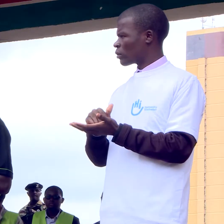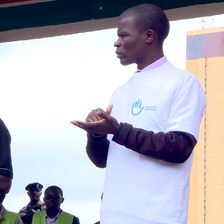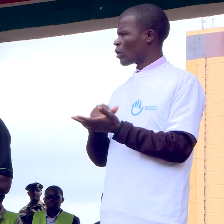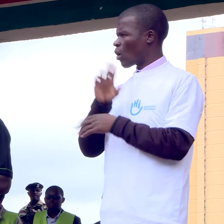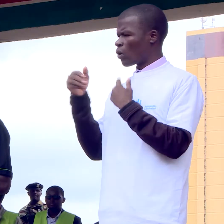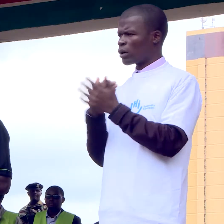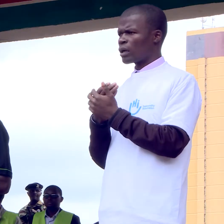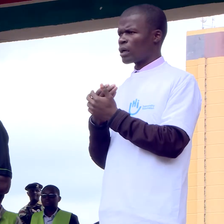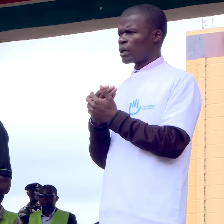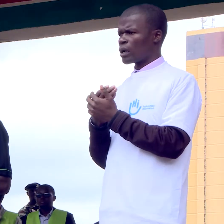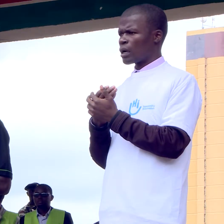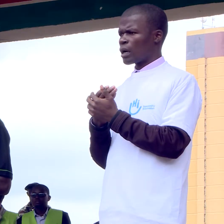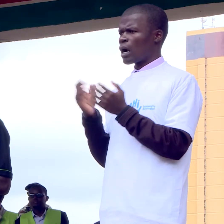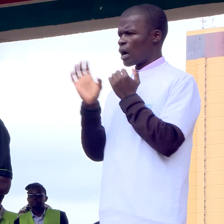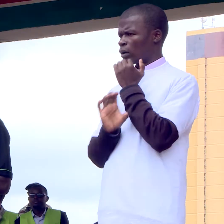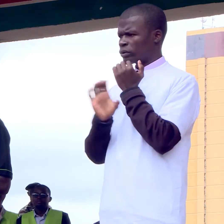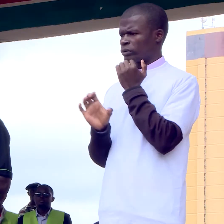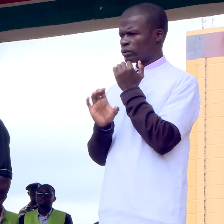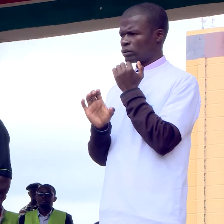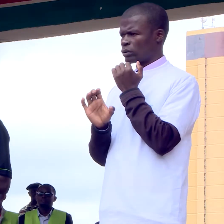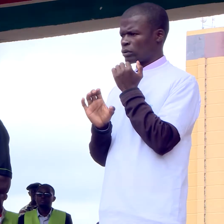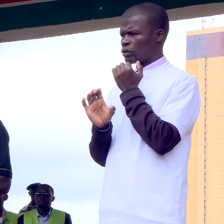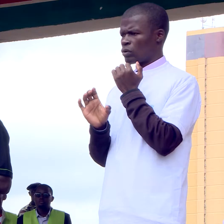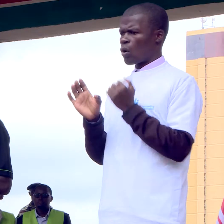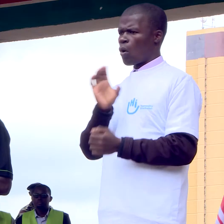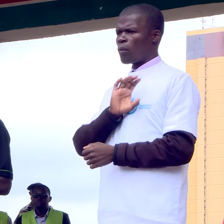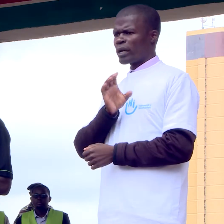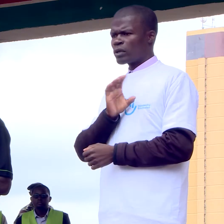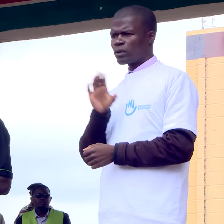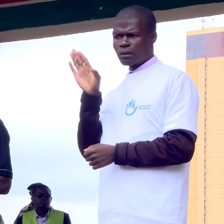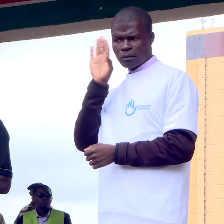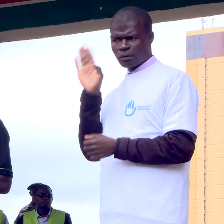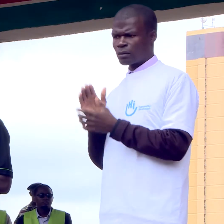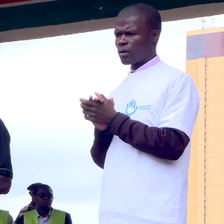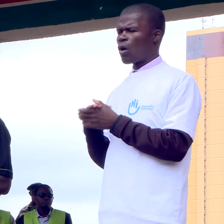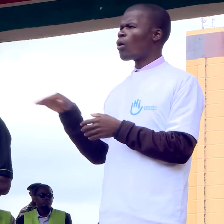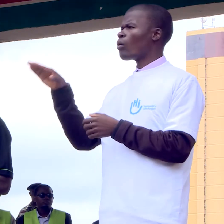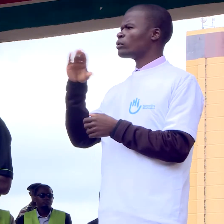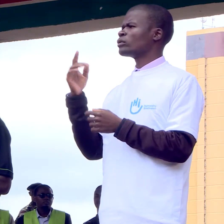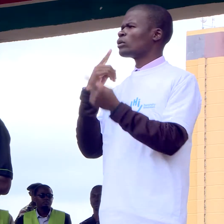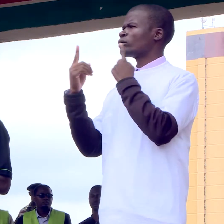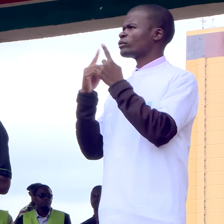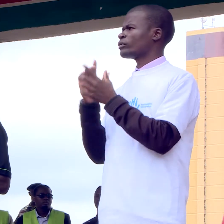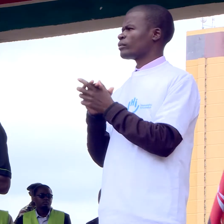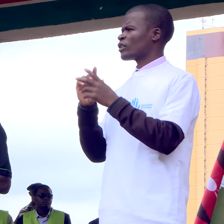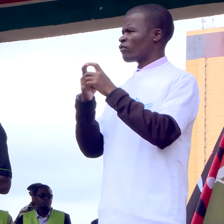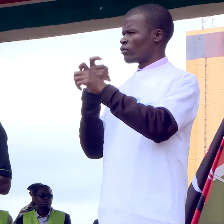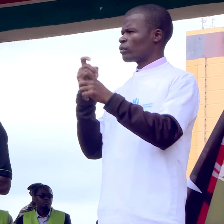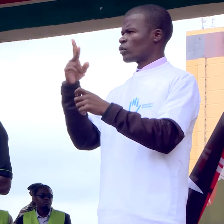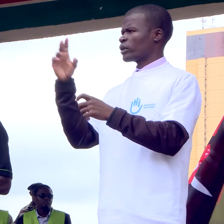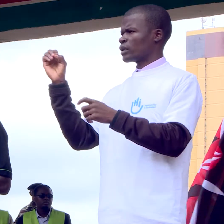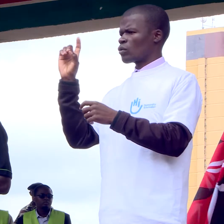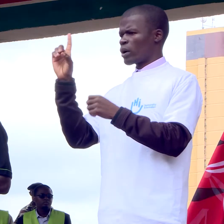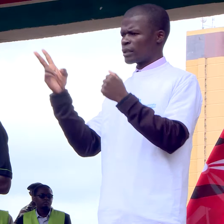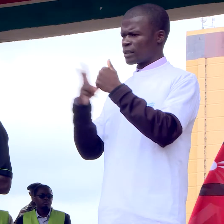the country. The Commission will listen to and address public concerns stemming from the 2017